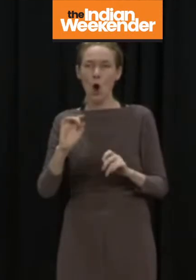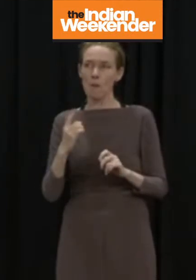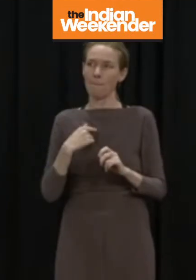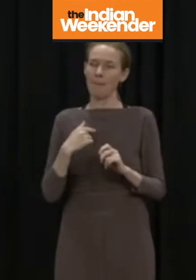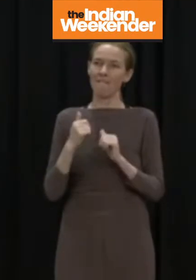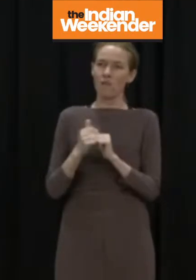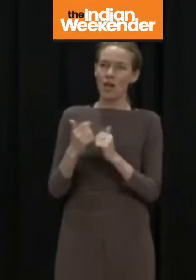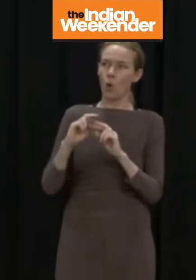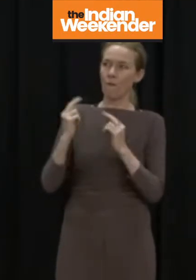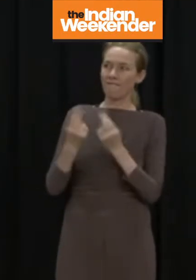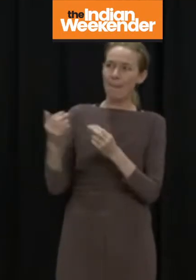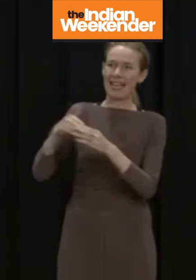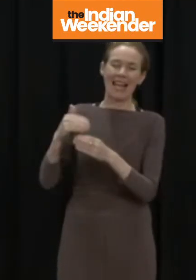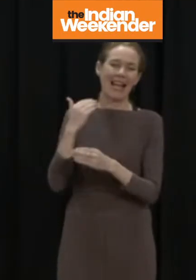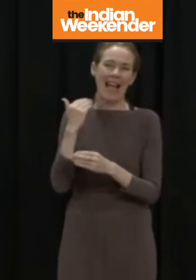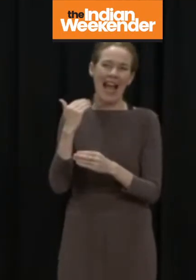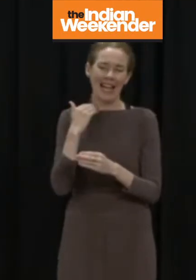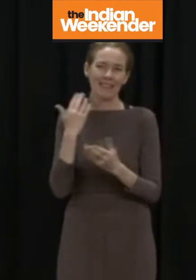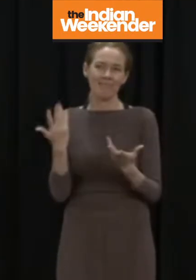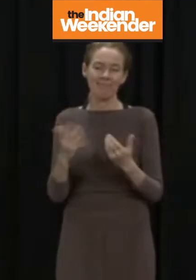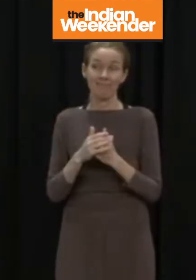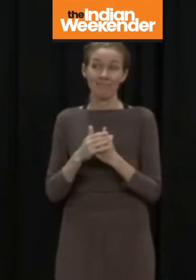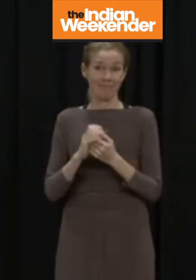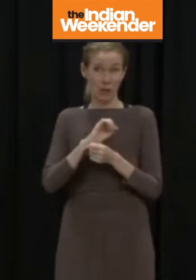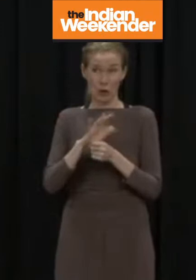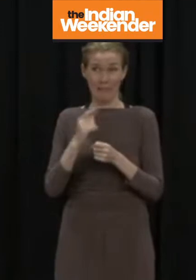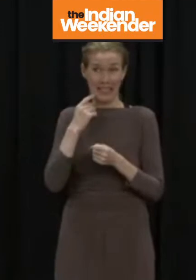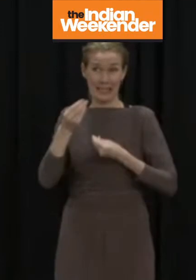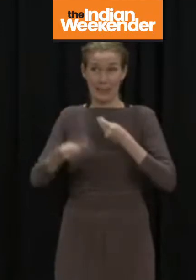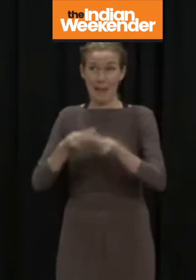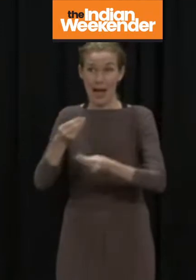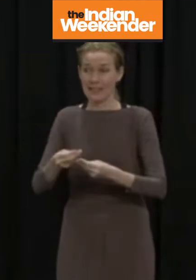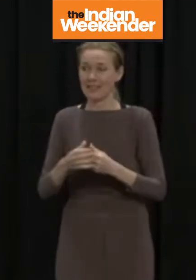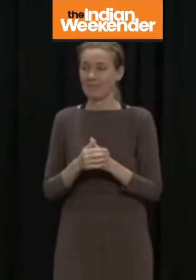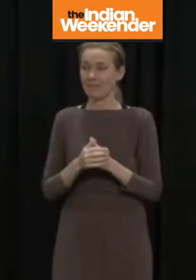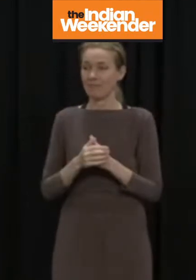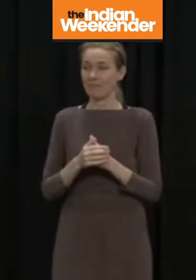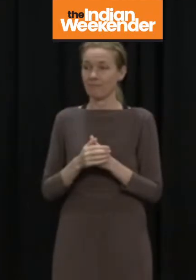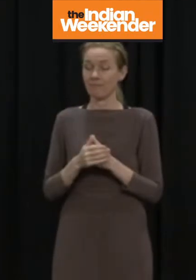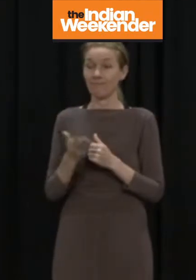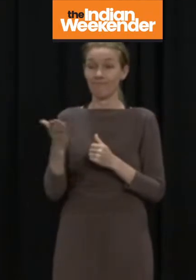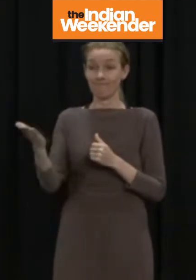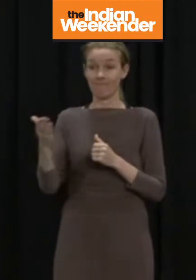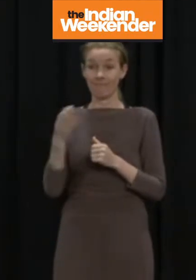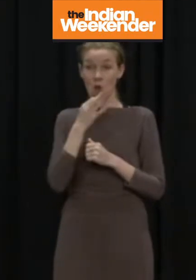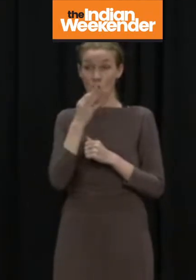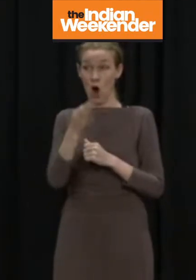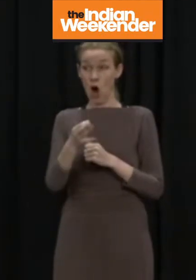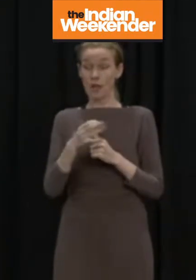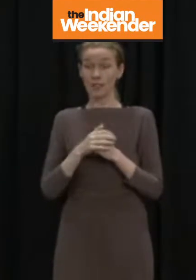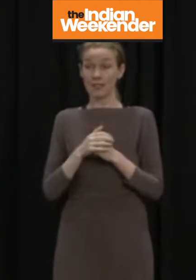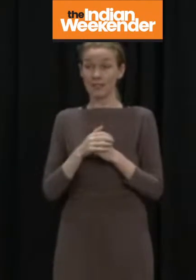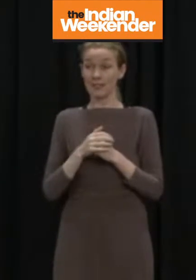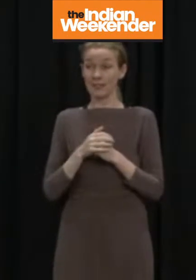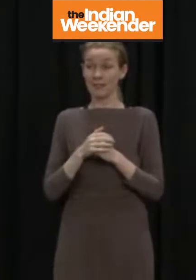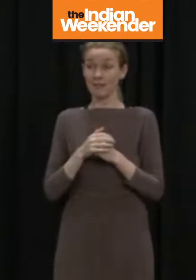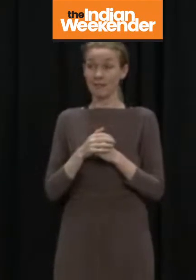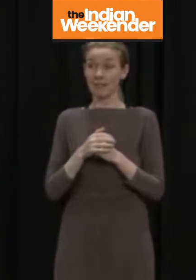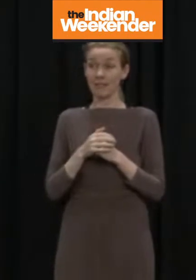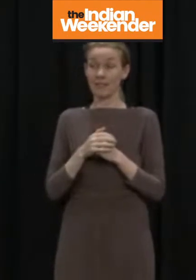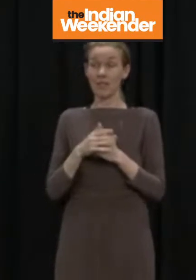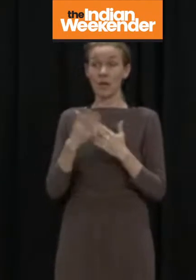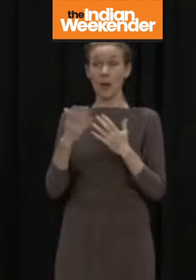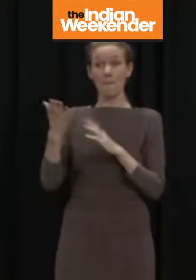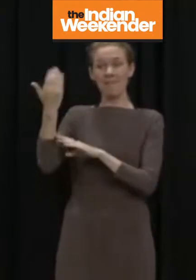someone. That's the nature of the way COVID-19 spreads. When you haven't put a ring around it and sort of established it as a cluster in the same way that you did with the